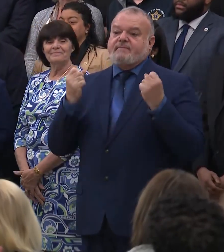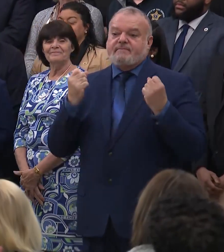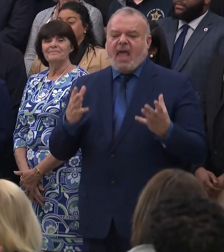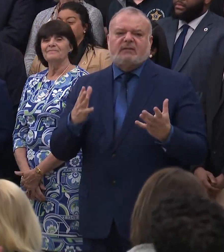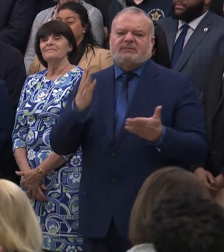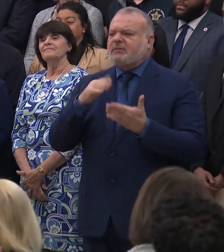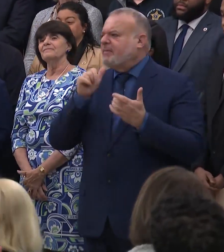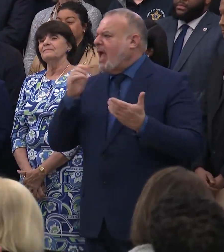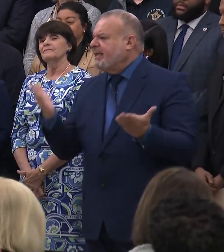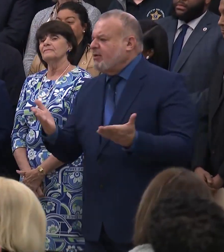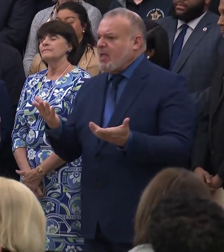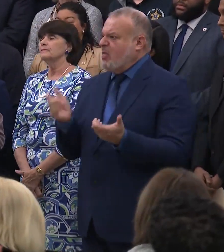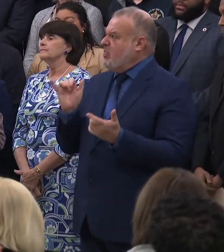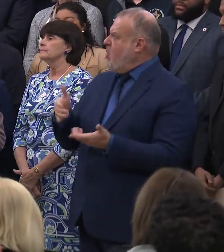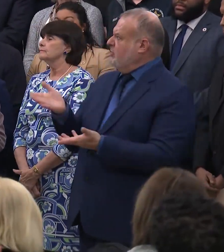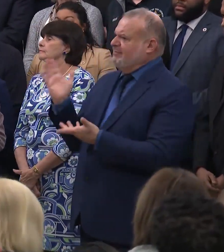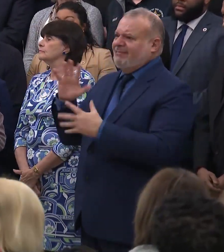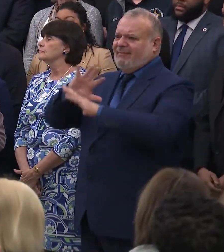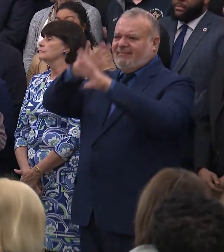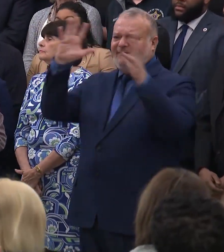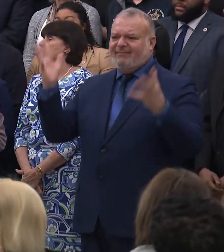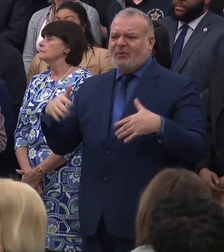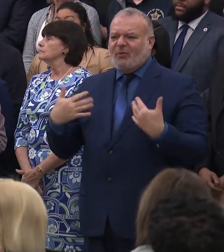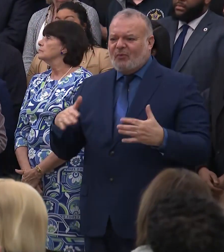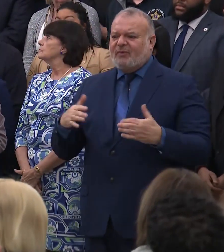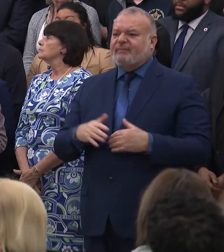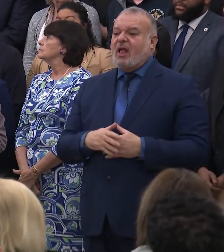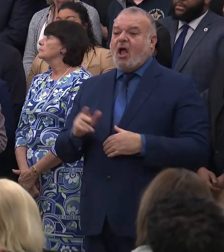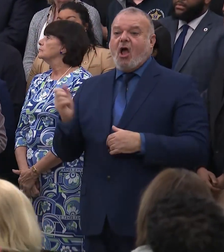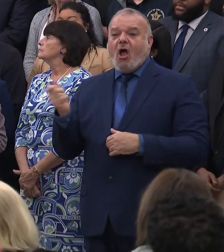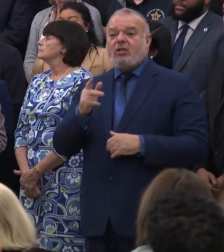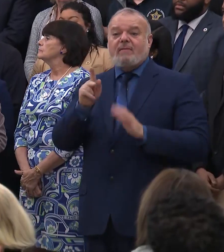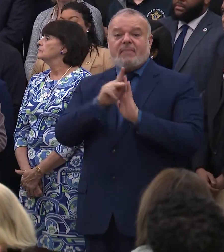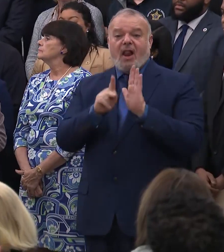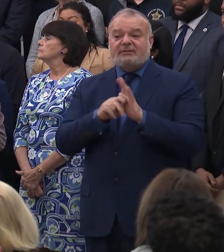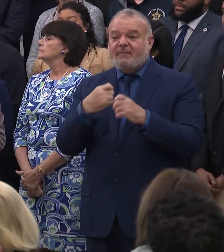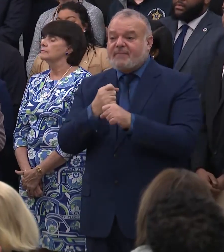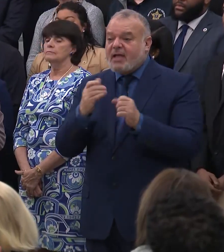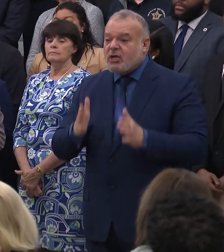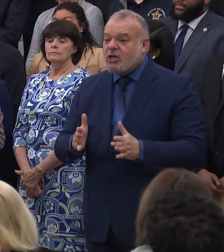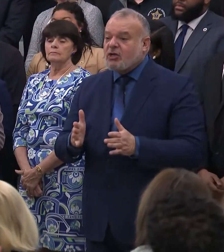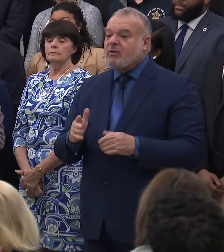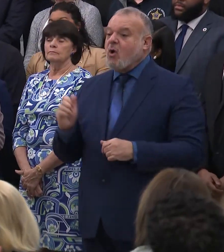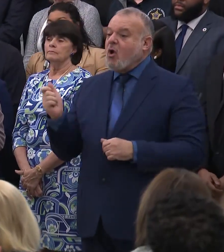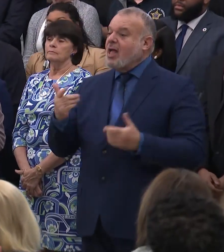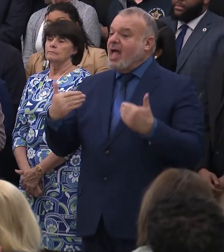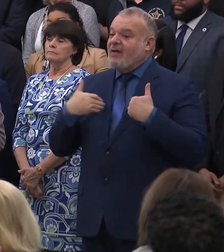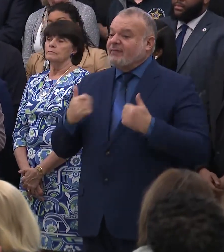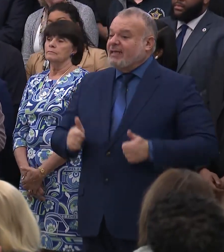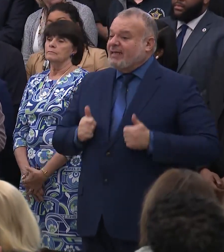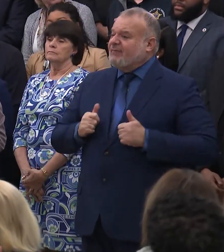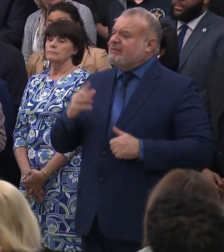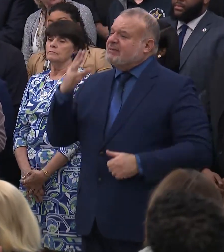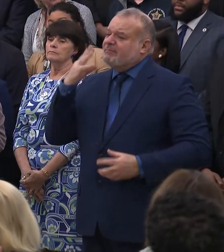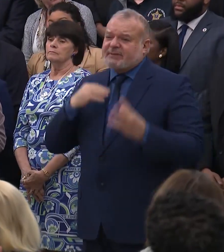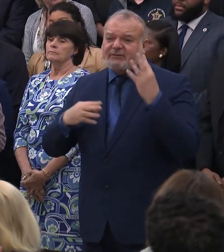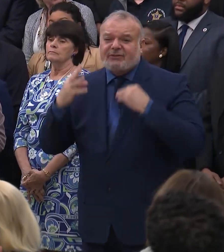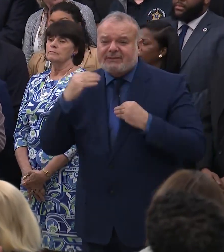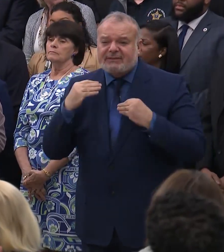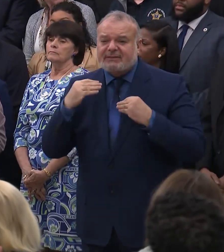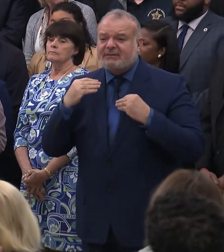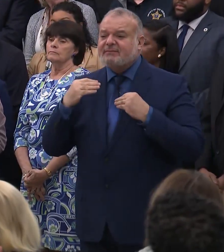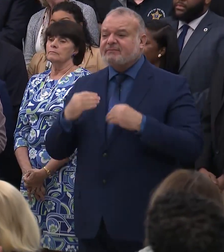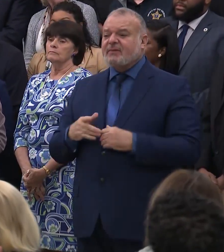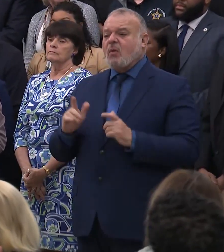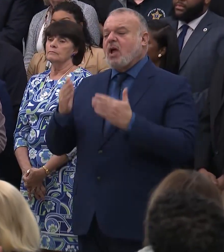law enforcement, and those with the lived experience for your persistent advocacy over the